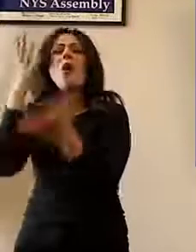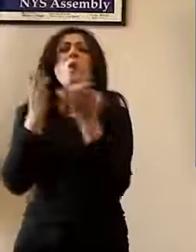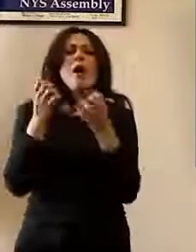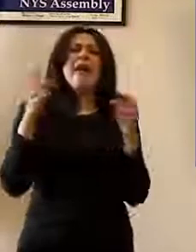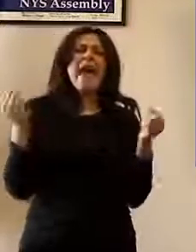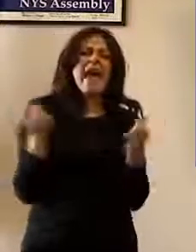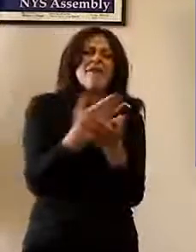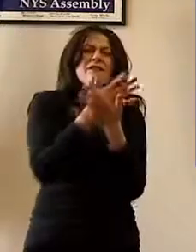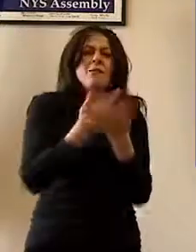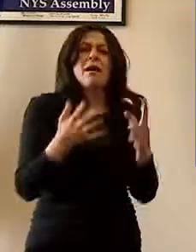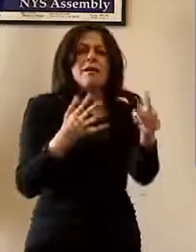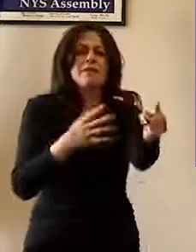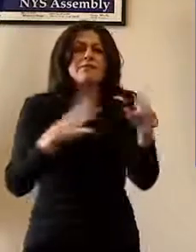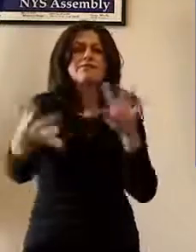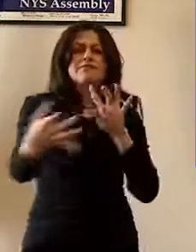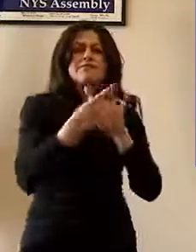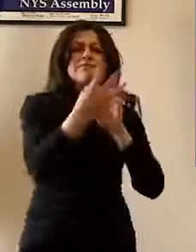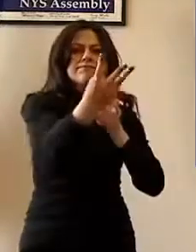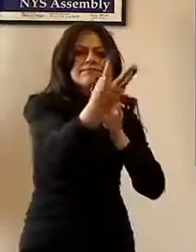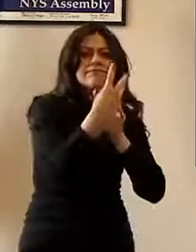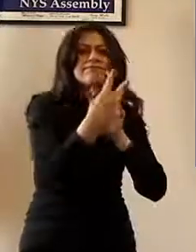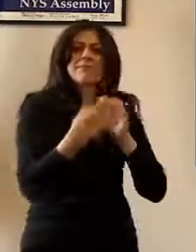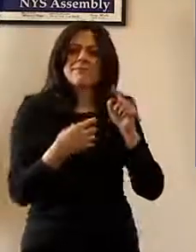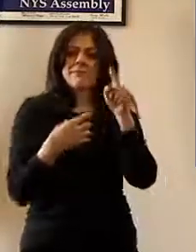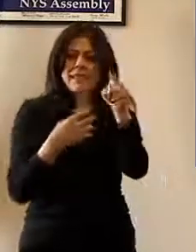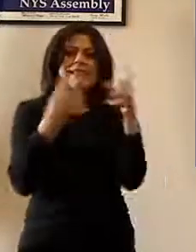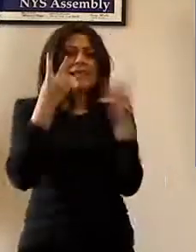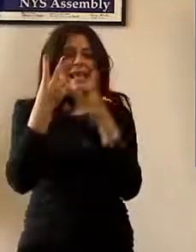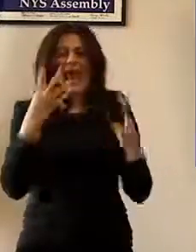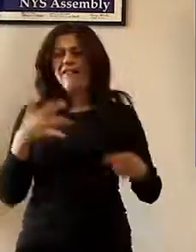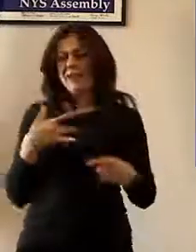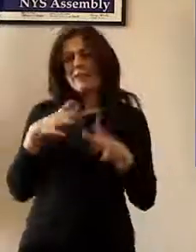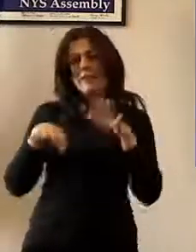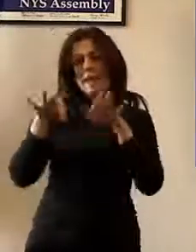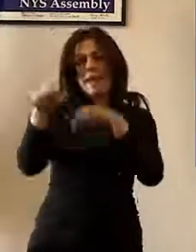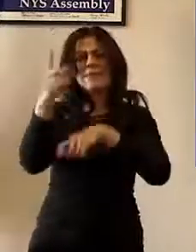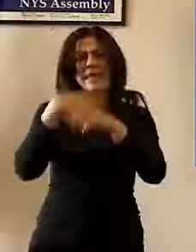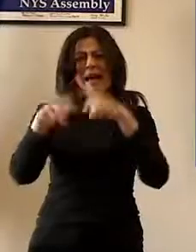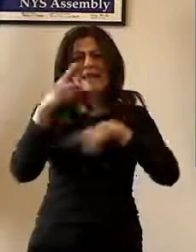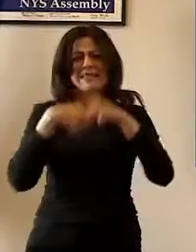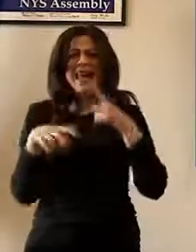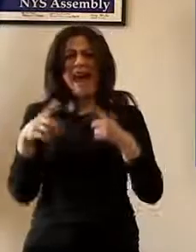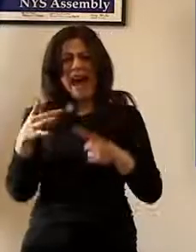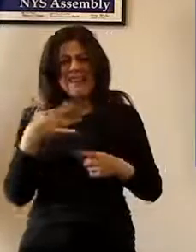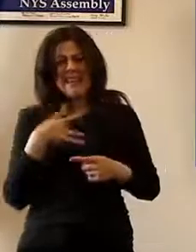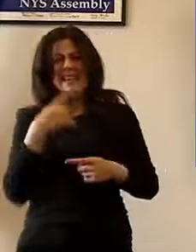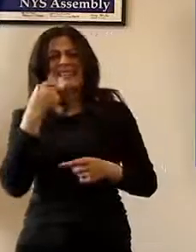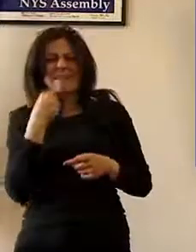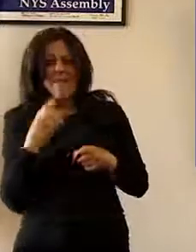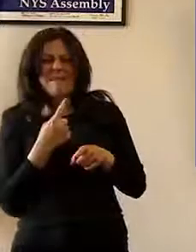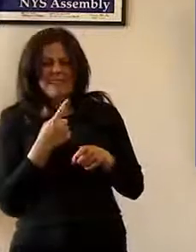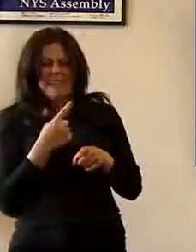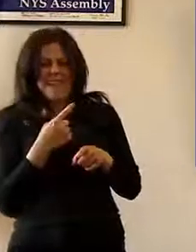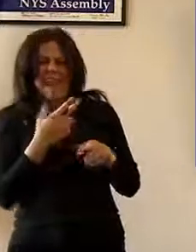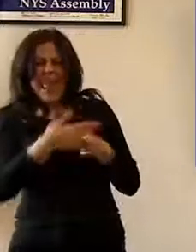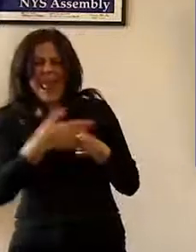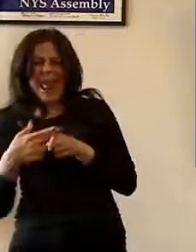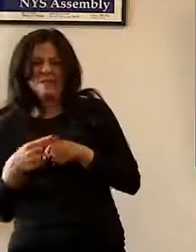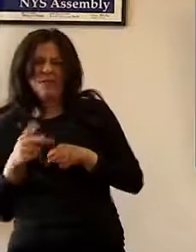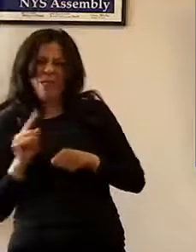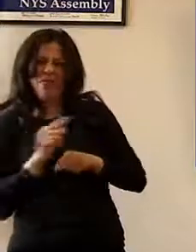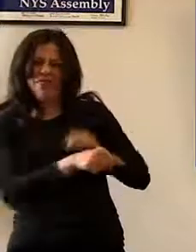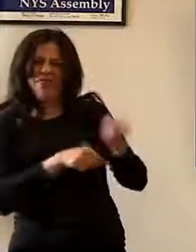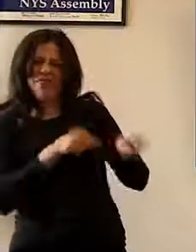ability is communicated with. I've picked up a few words. I feel like they've called me a few names over these 14 months, or at least a little